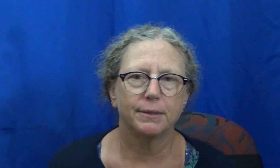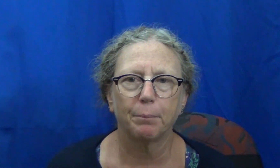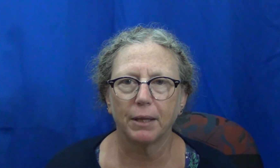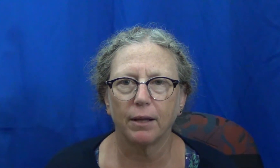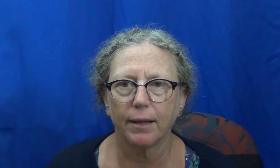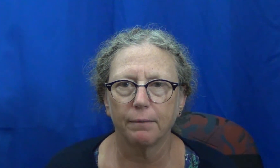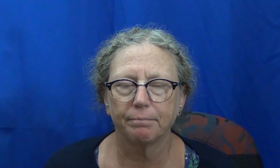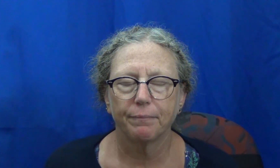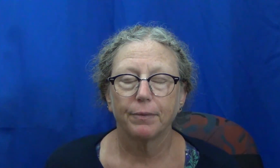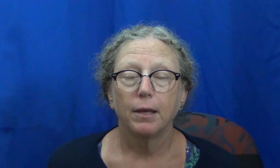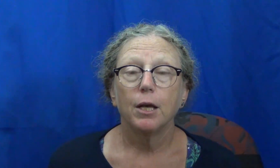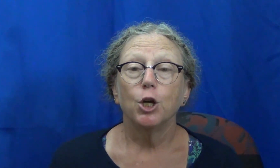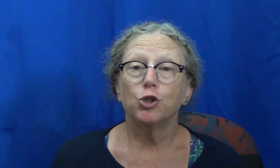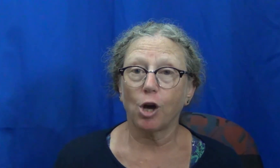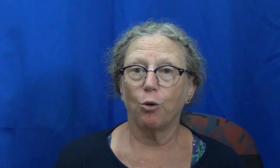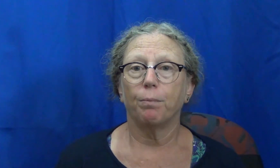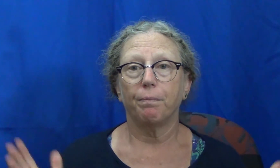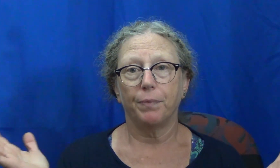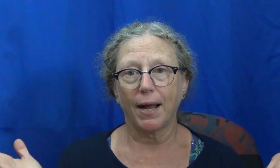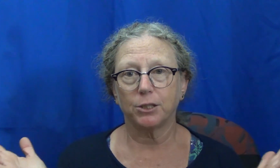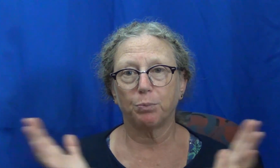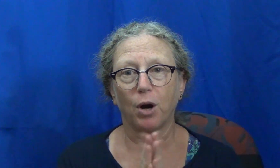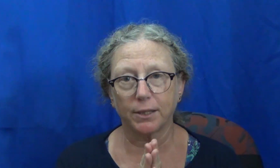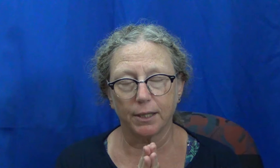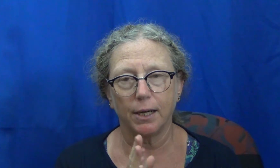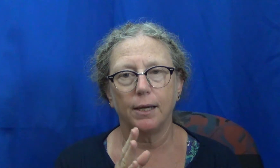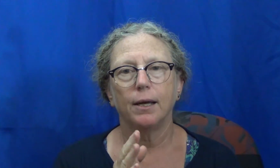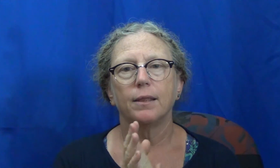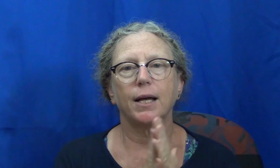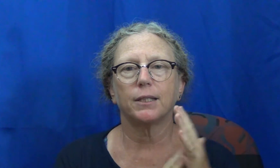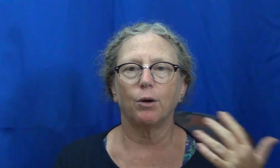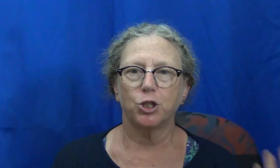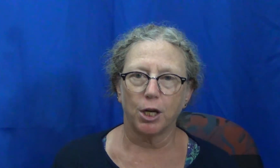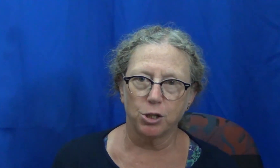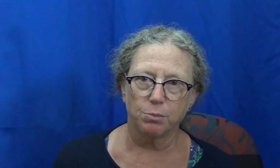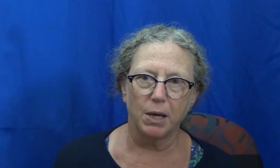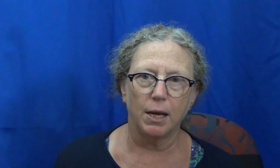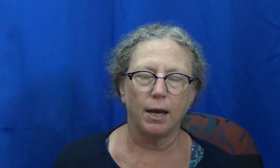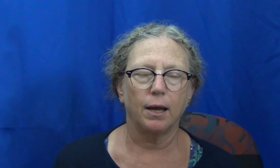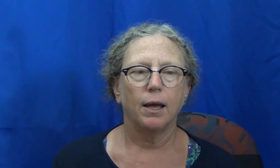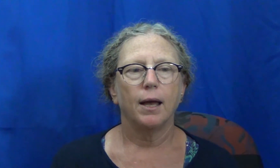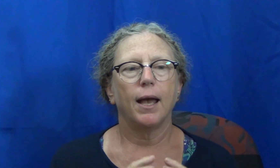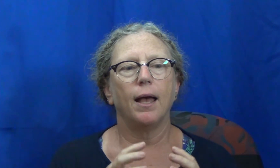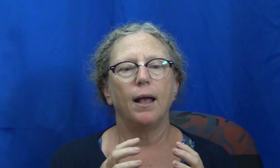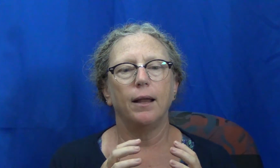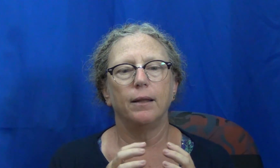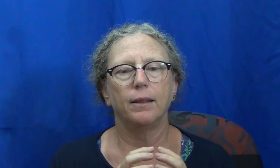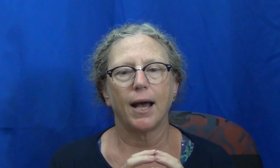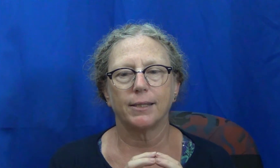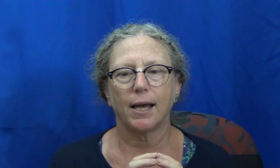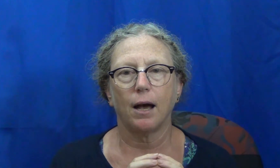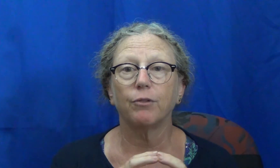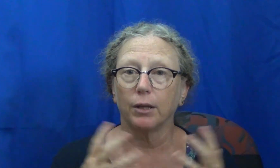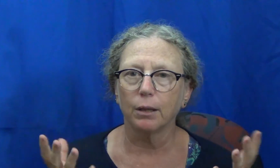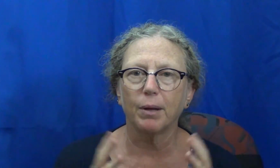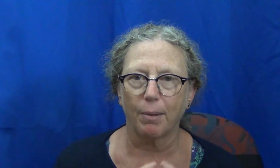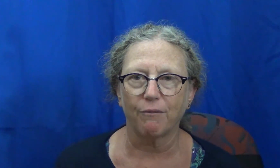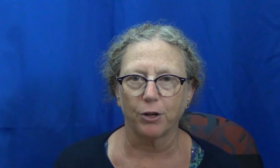something like that. So that's prosody. That's how it changes meaning, and that's a little bit about functions